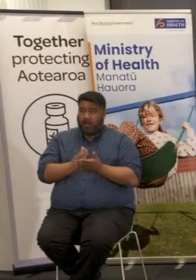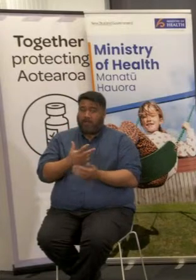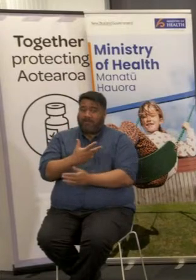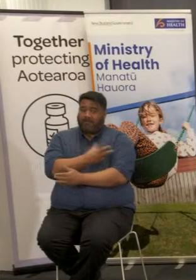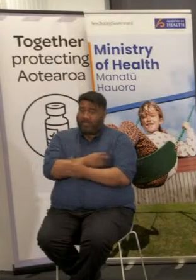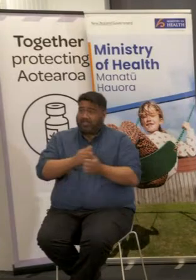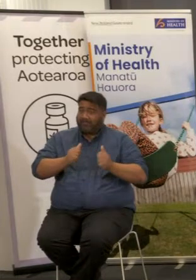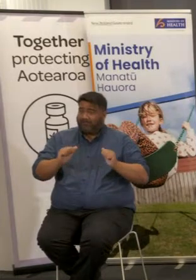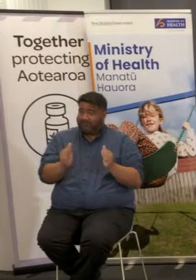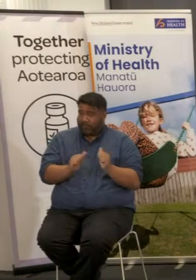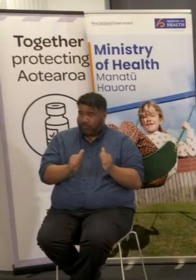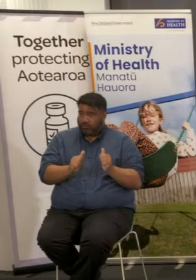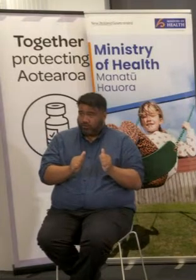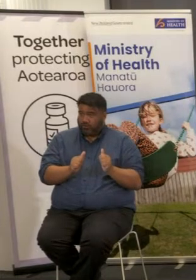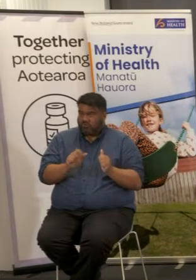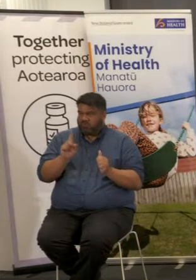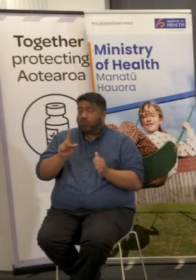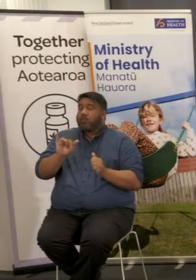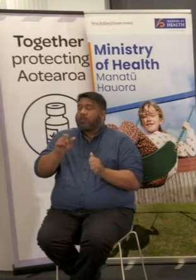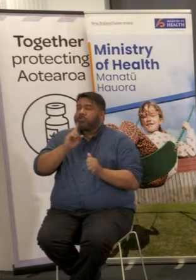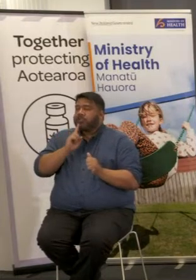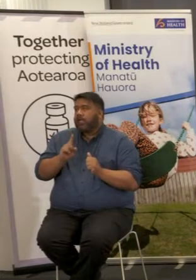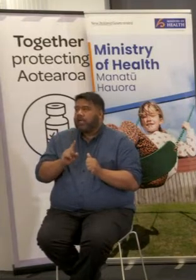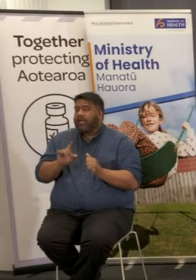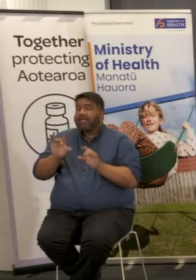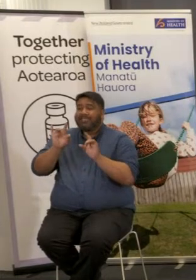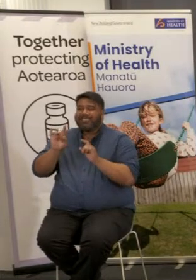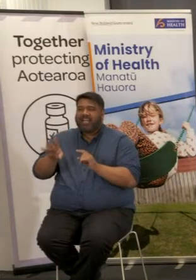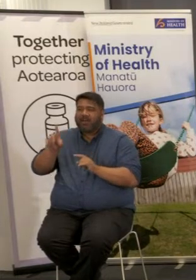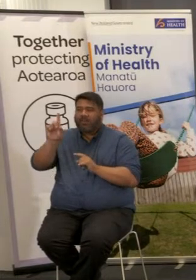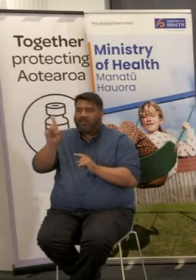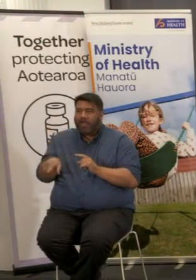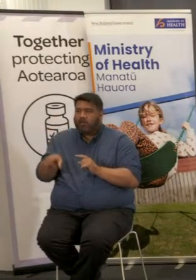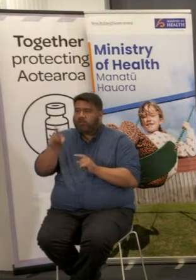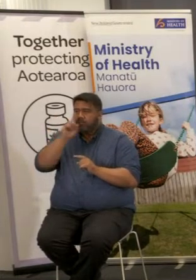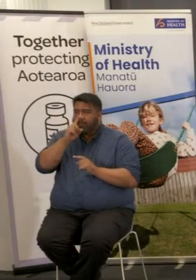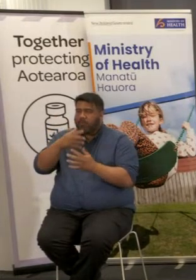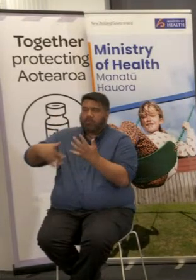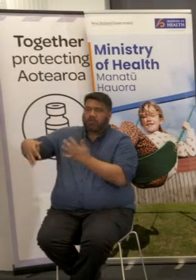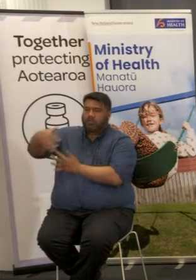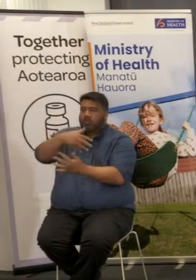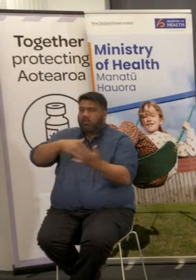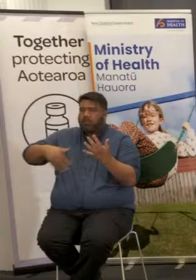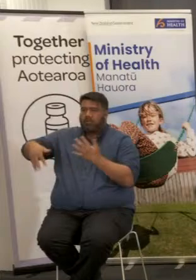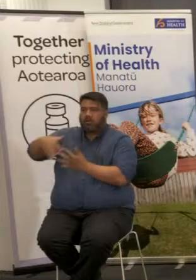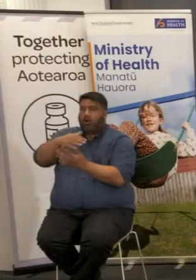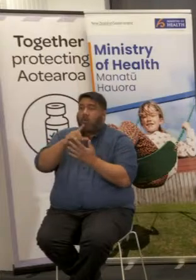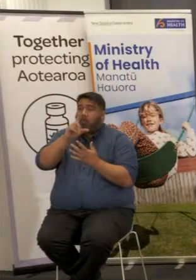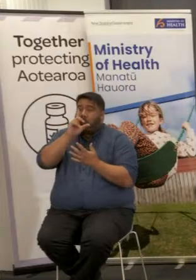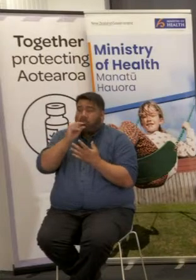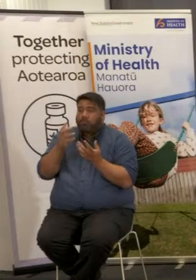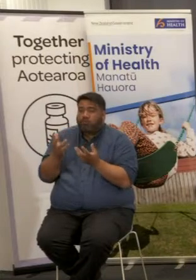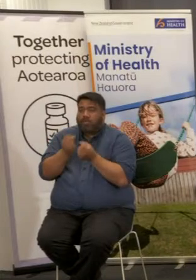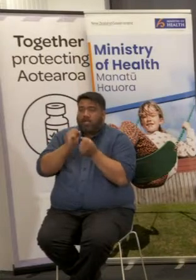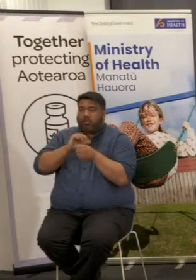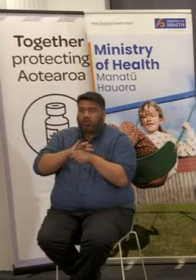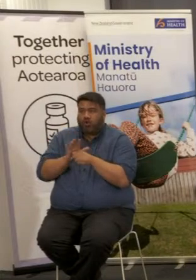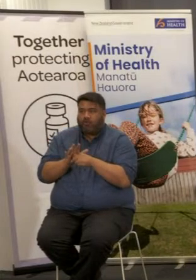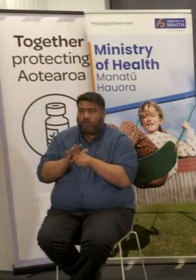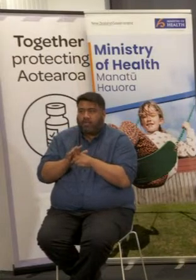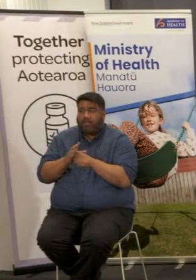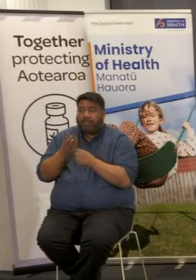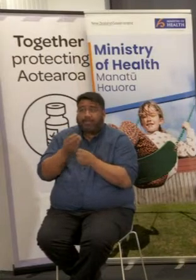let's say, 10,000 people exposed to the virus, not all of those people would be infected. But based on